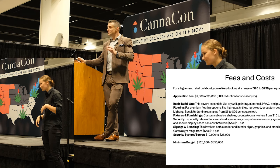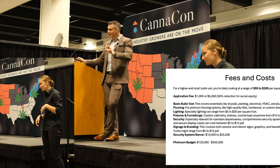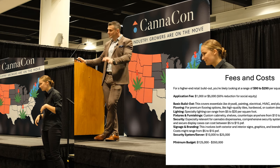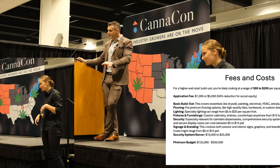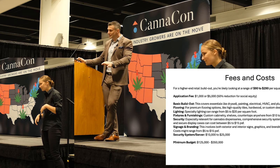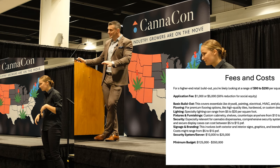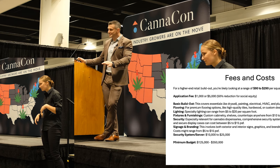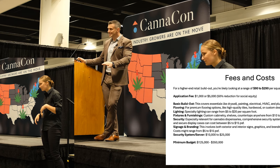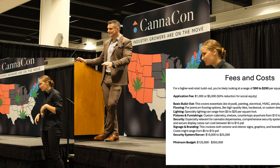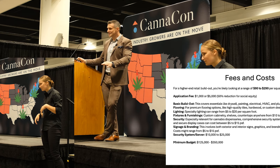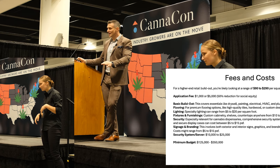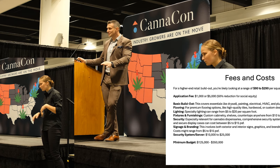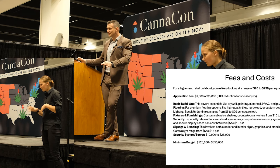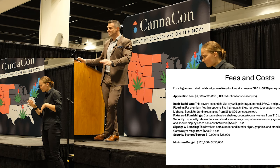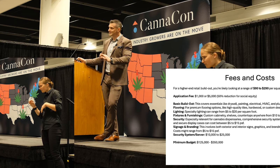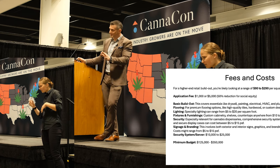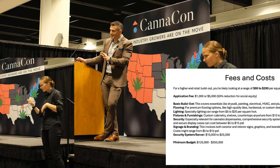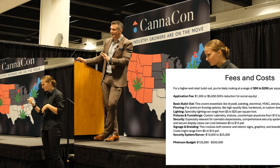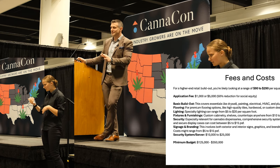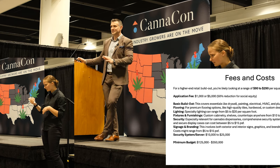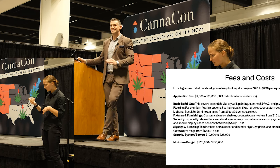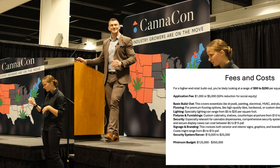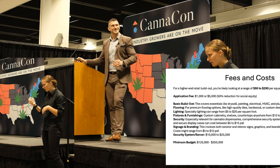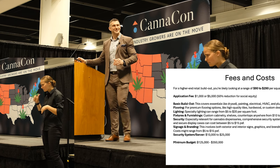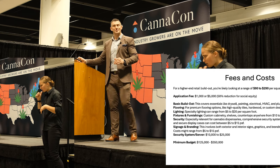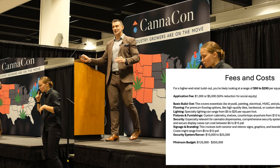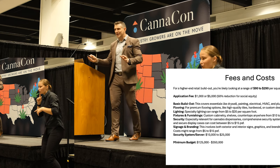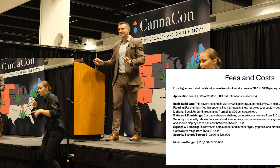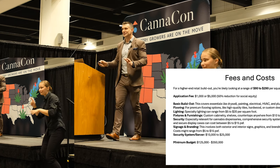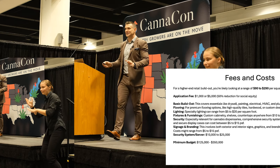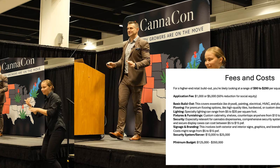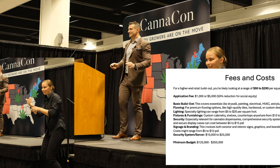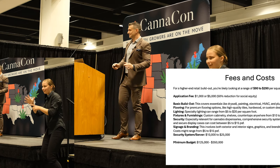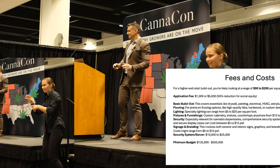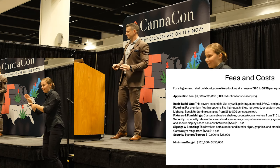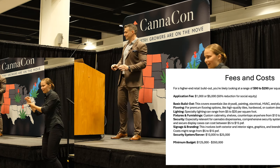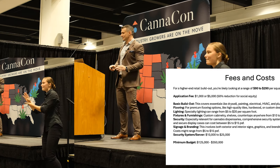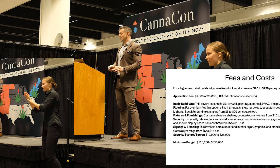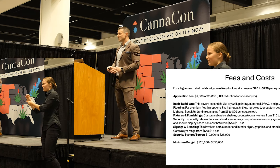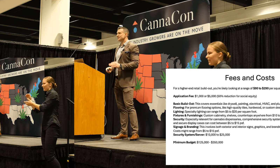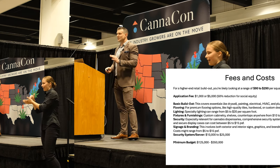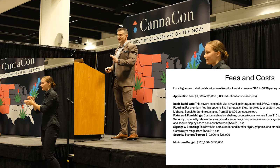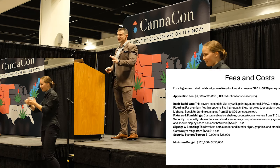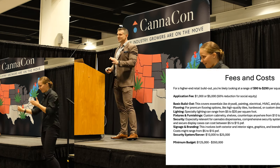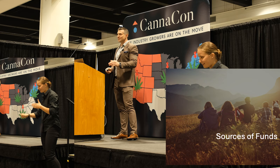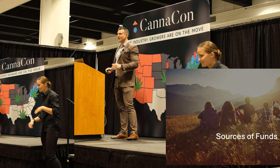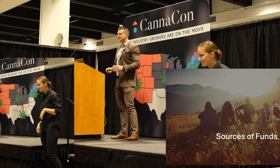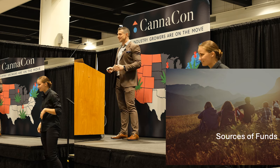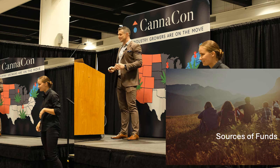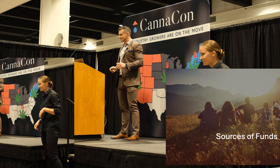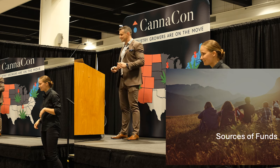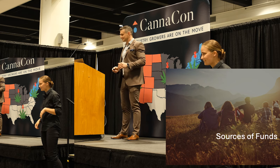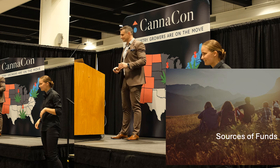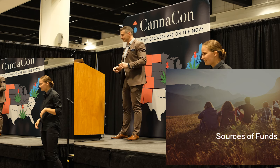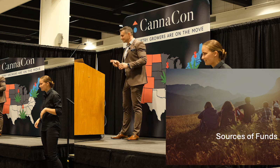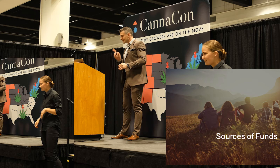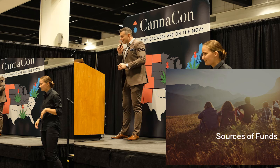So it is possible to do with less. Is it comfortable? It's a little tight, but you can do it. 250 is the number, I would